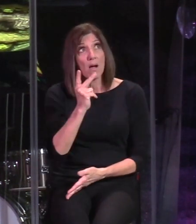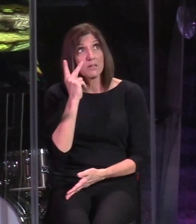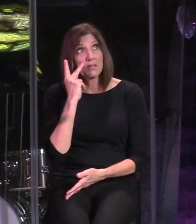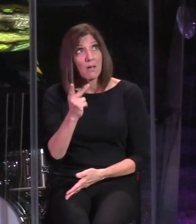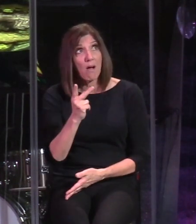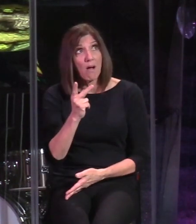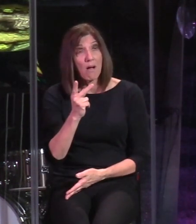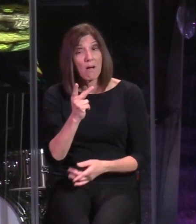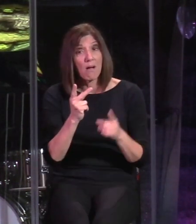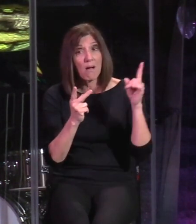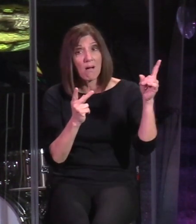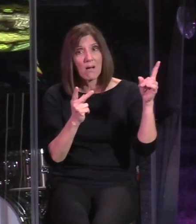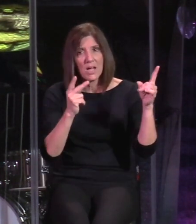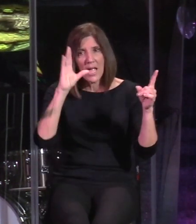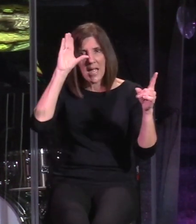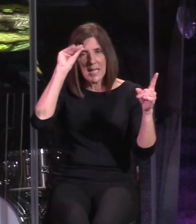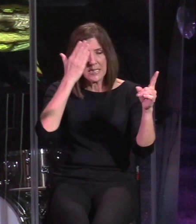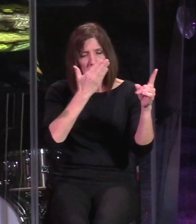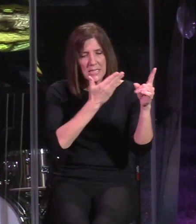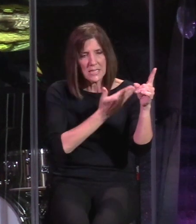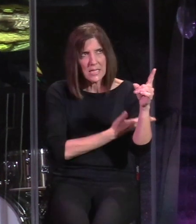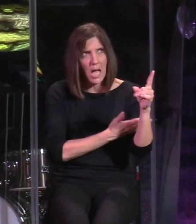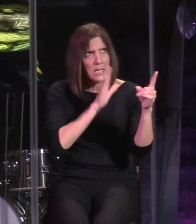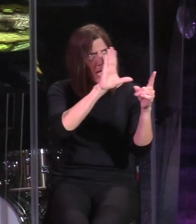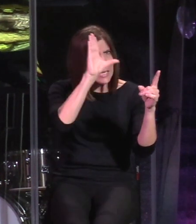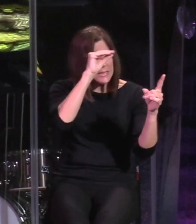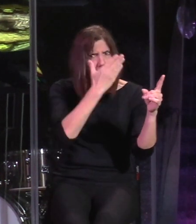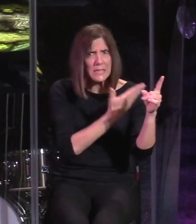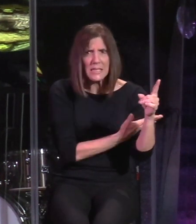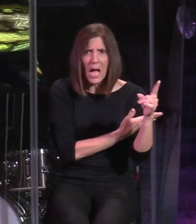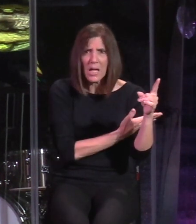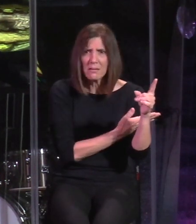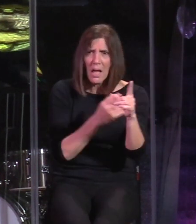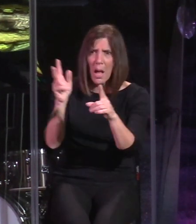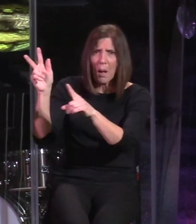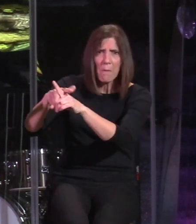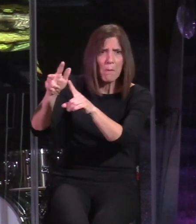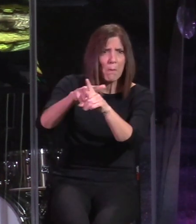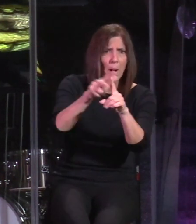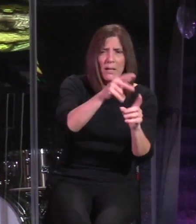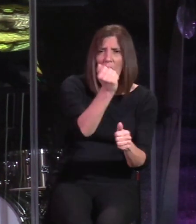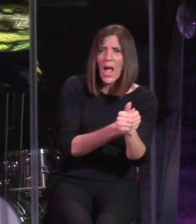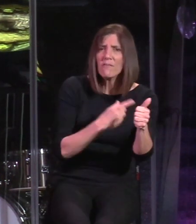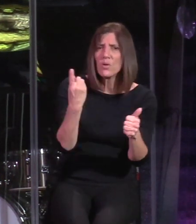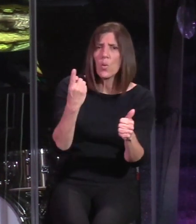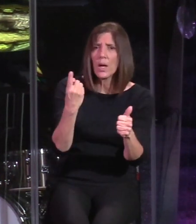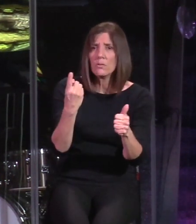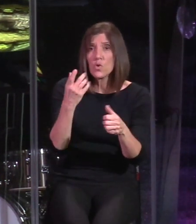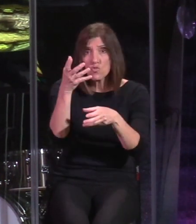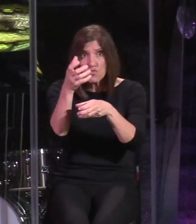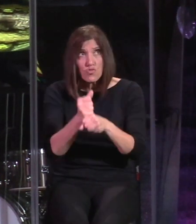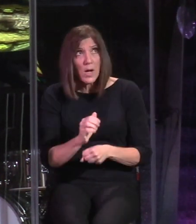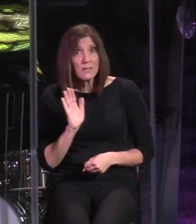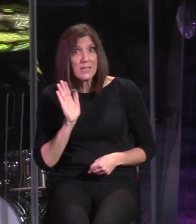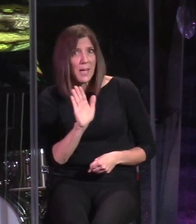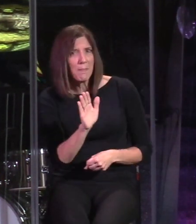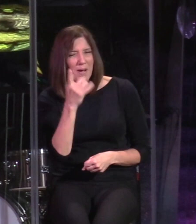son's righteousness to all who would confess their sin and place their trust in him for